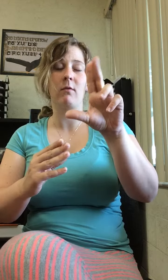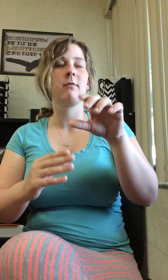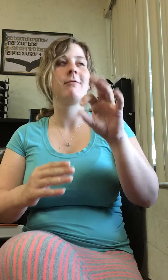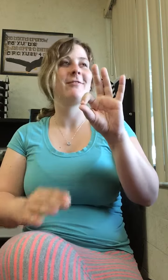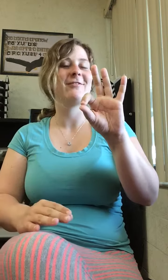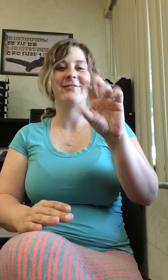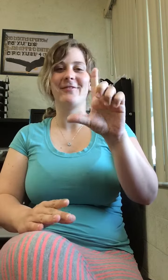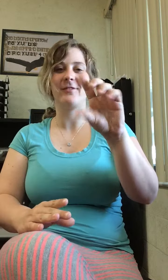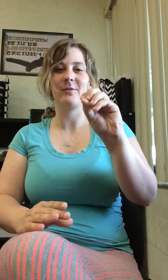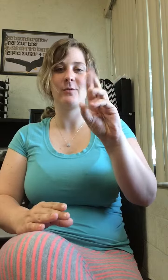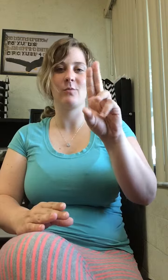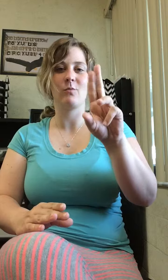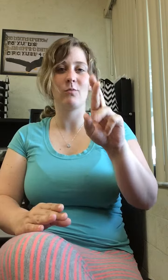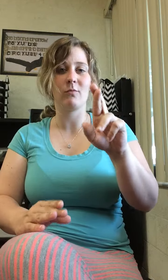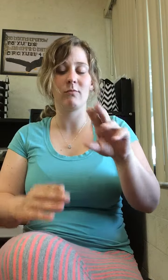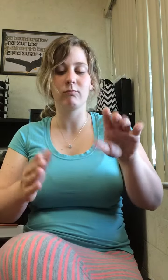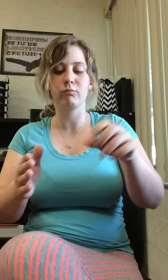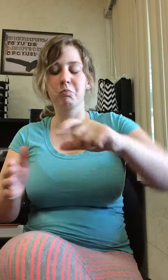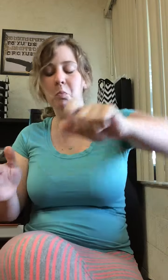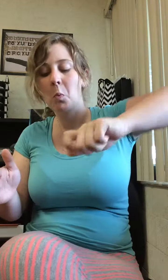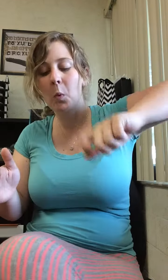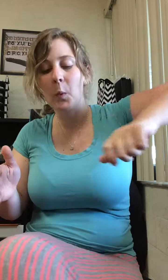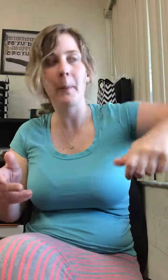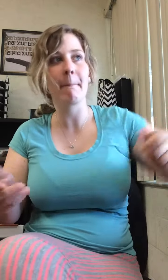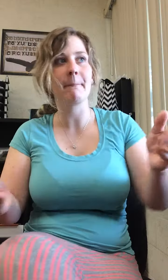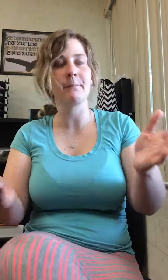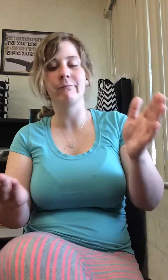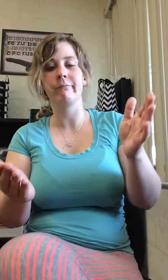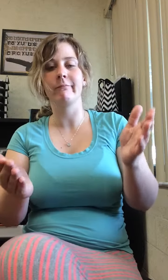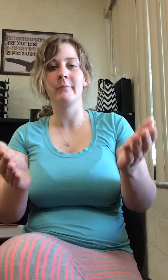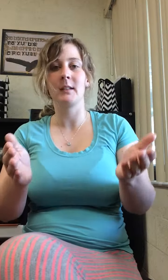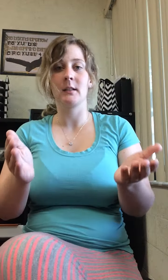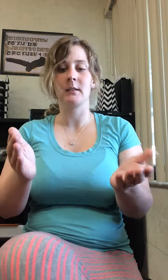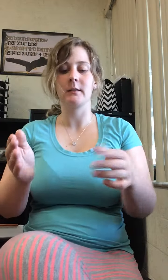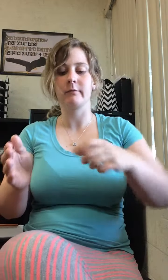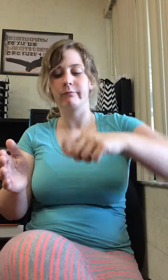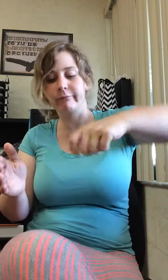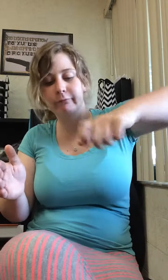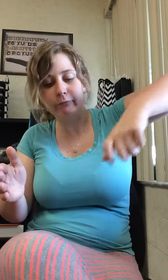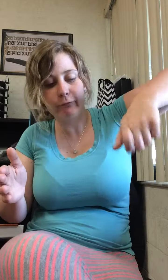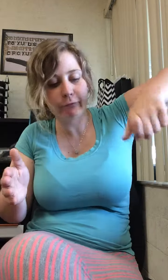and then what we're going to do is we're going to pat it so that the flour shifts around.